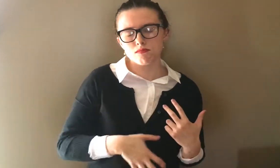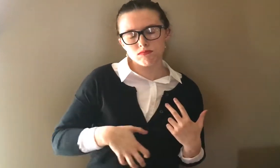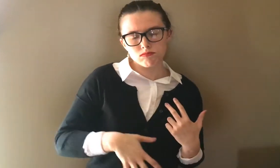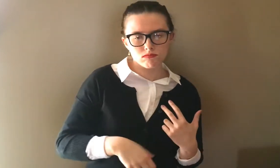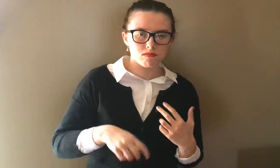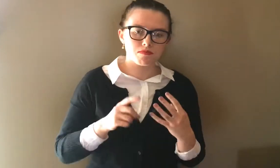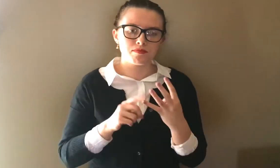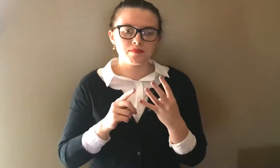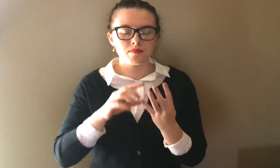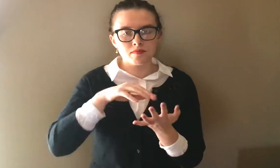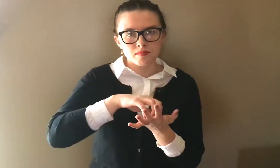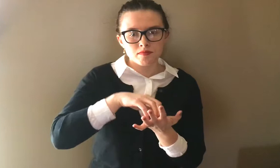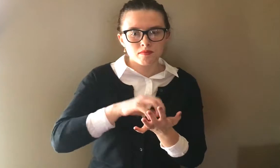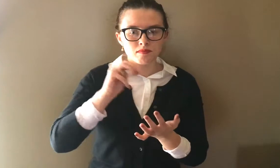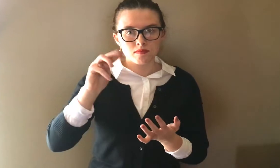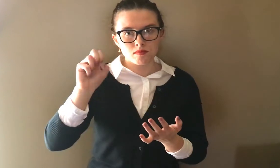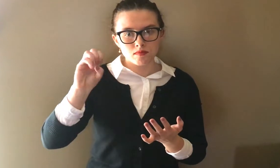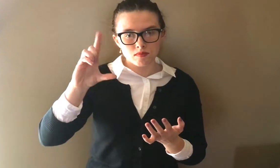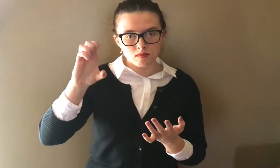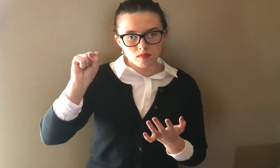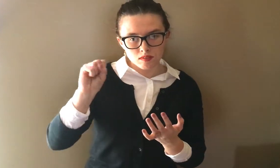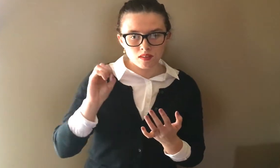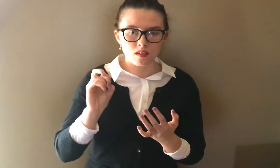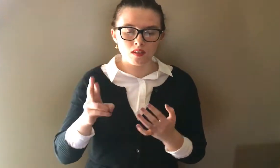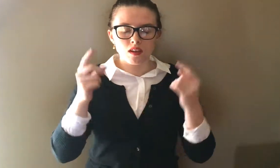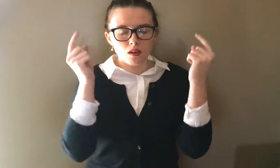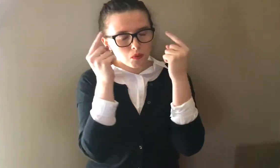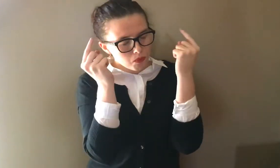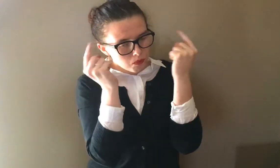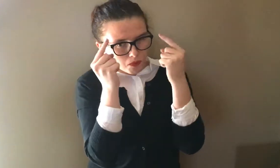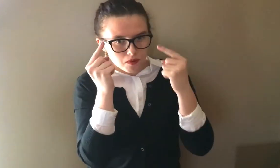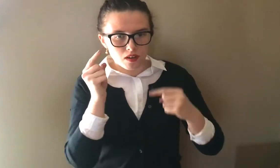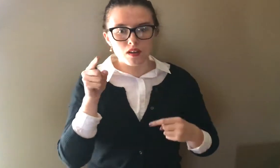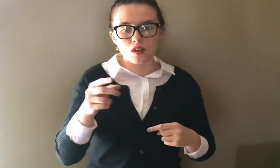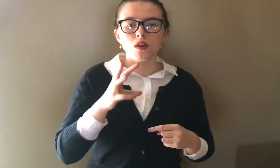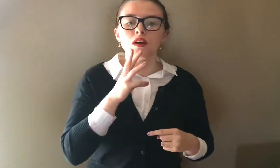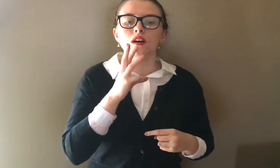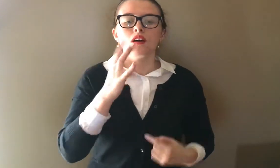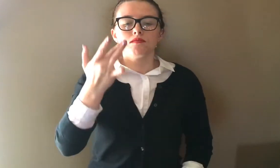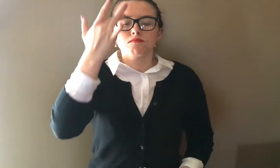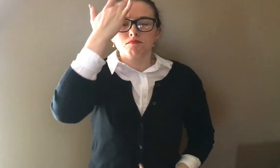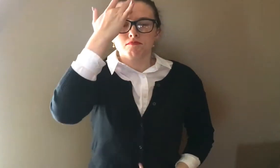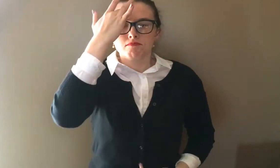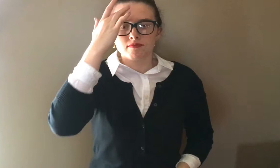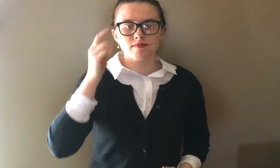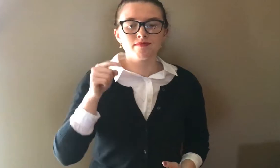nauseous, have weak muscles, or a headache, you may be experiencing water